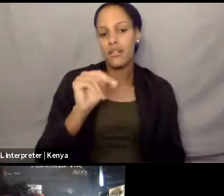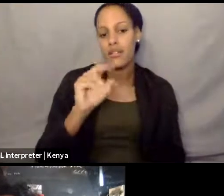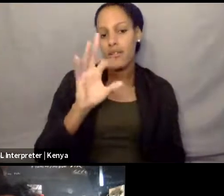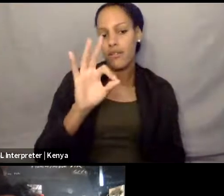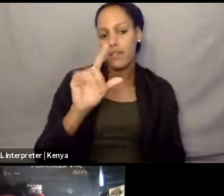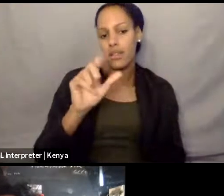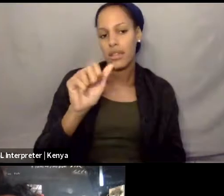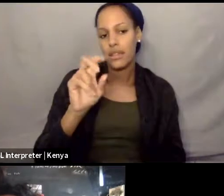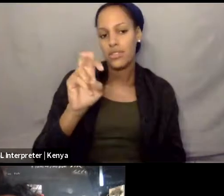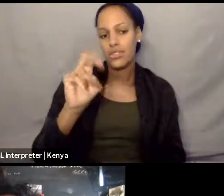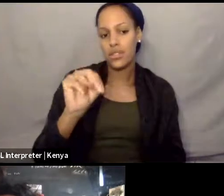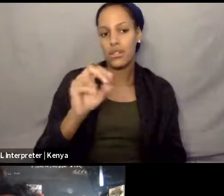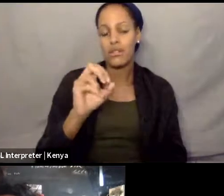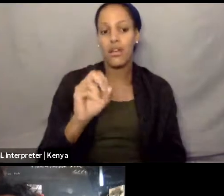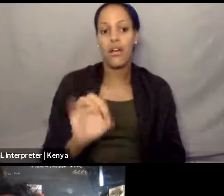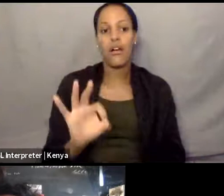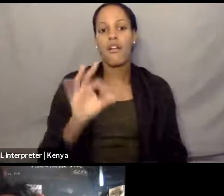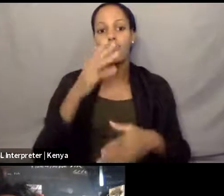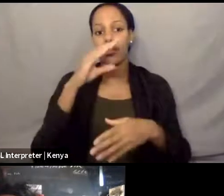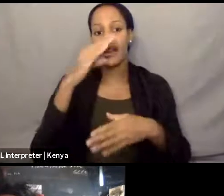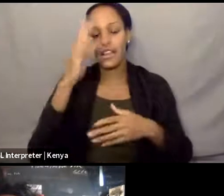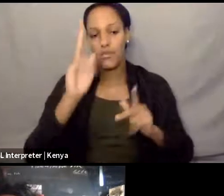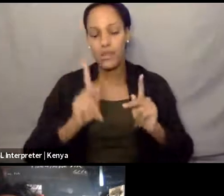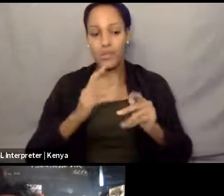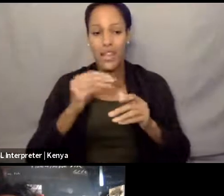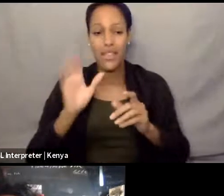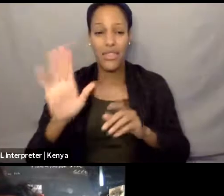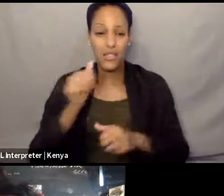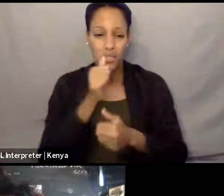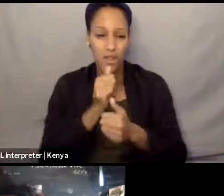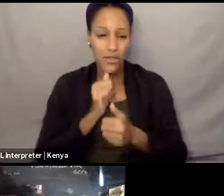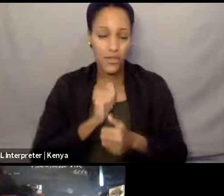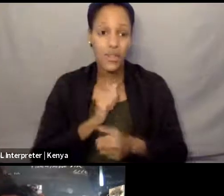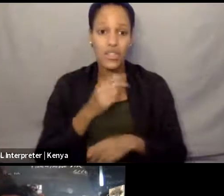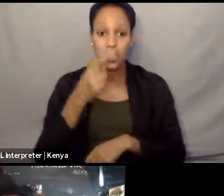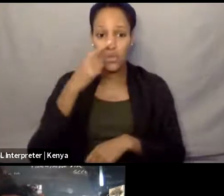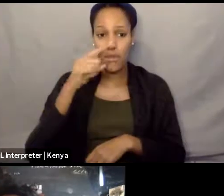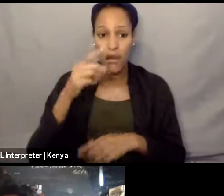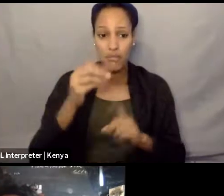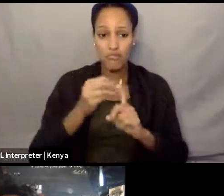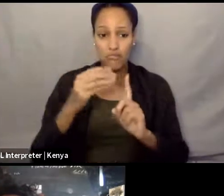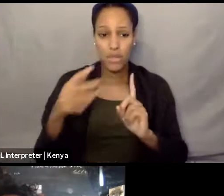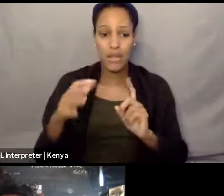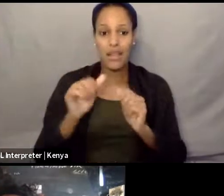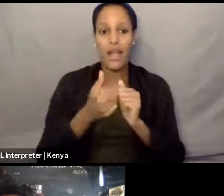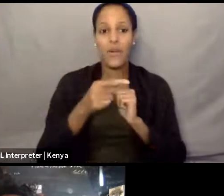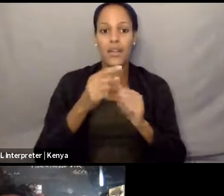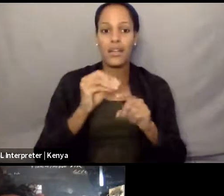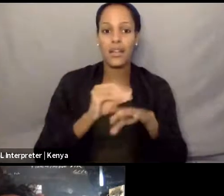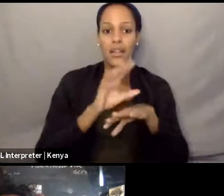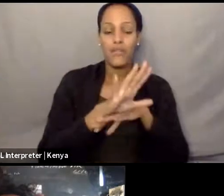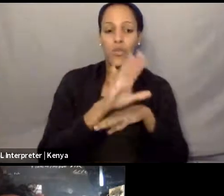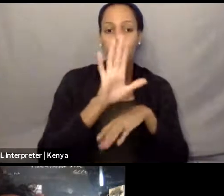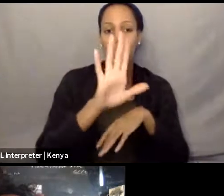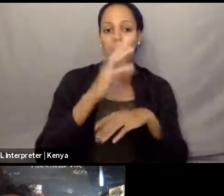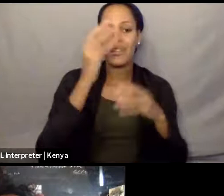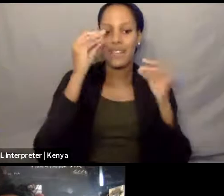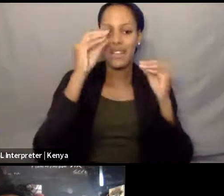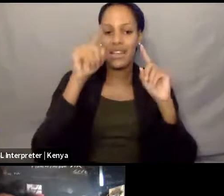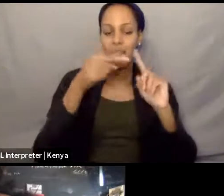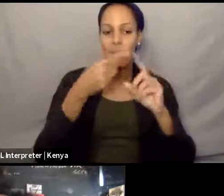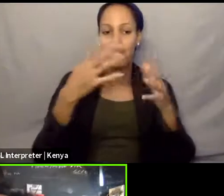suffering. And I wonder if you could talk a little bit about that and how it informs your thinking about